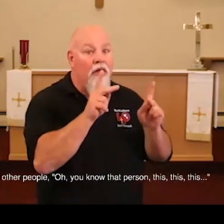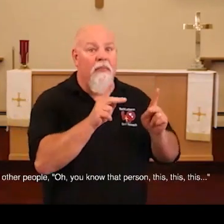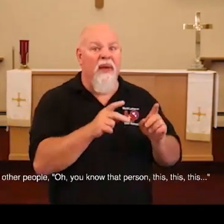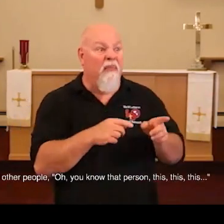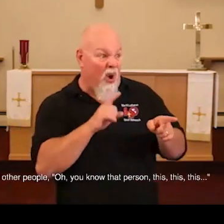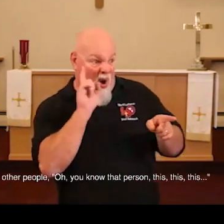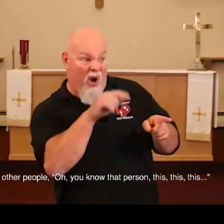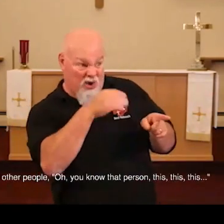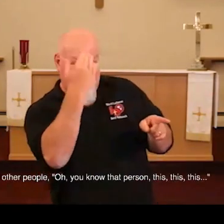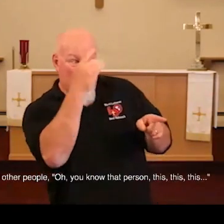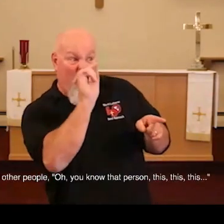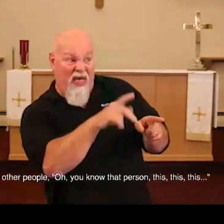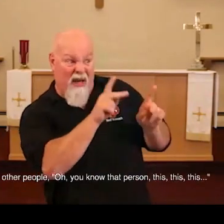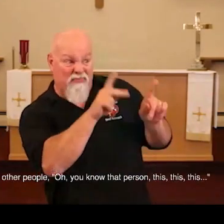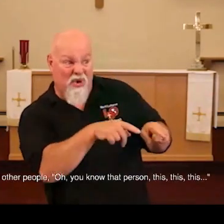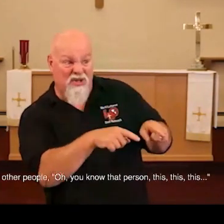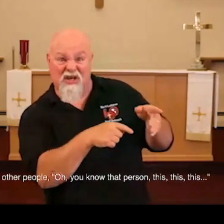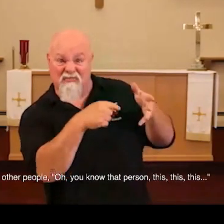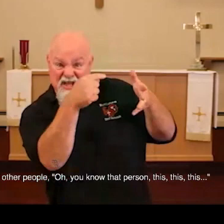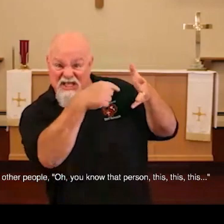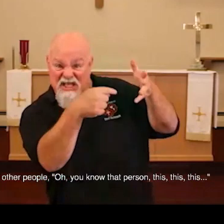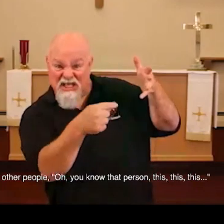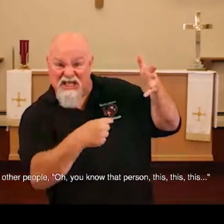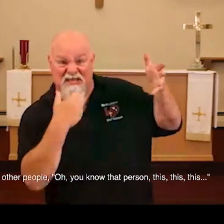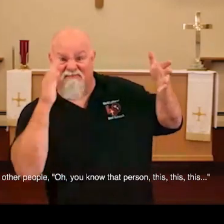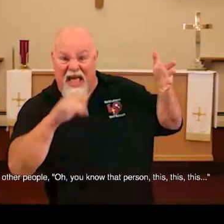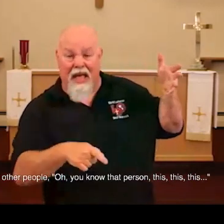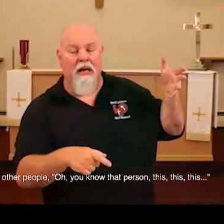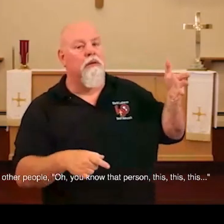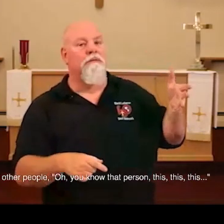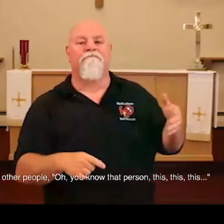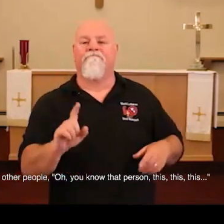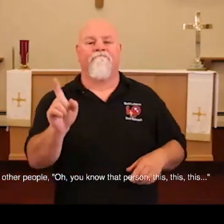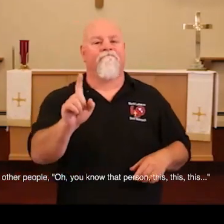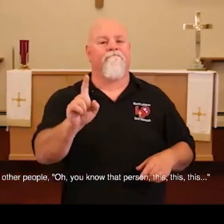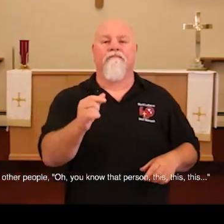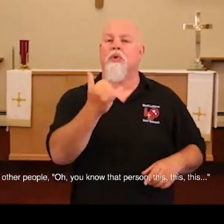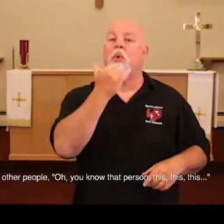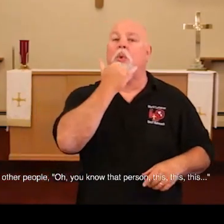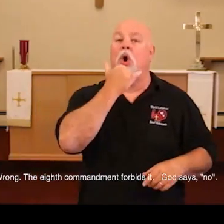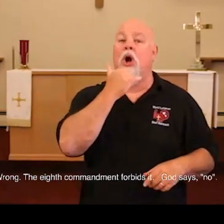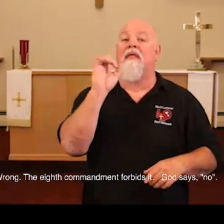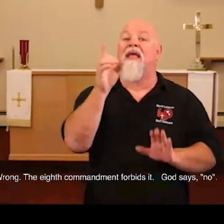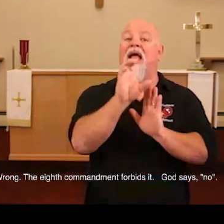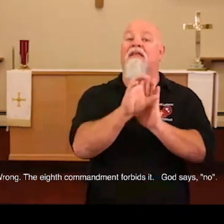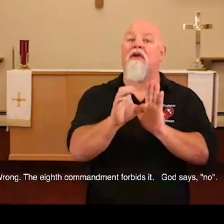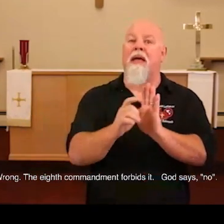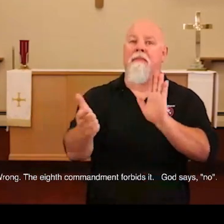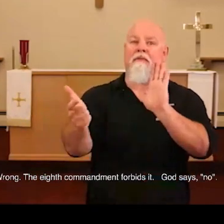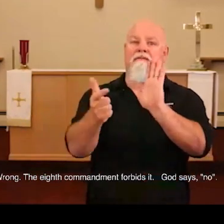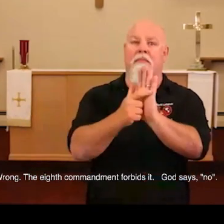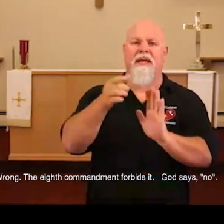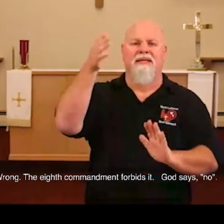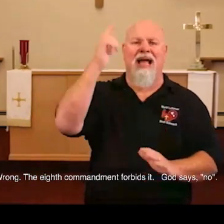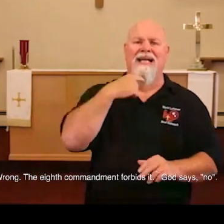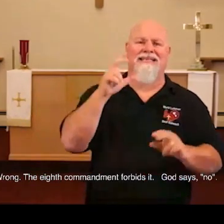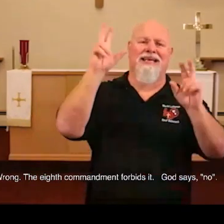other people, that person, this, that. Wrong. The eighth commandment forbids. God